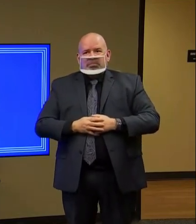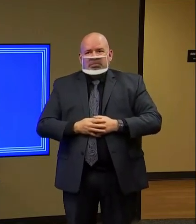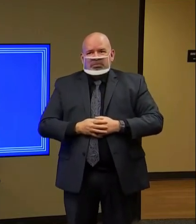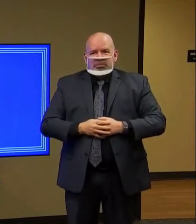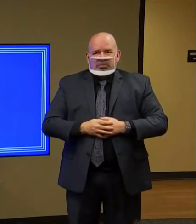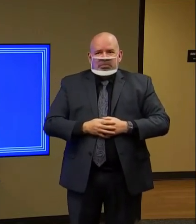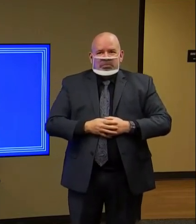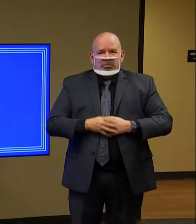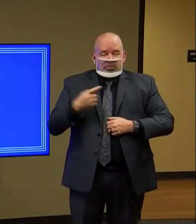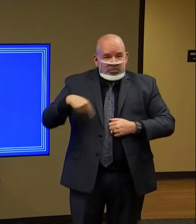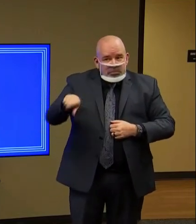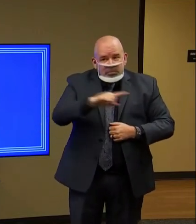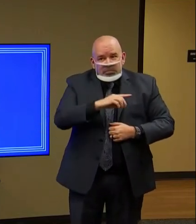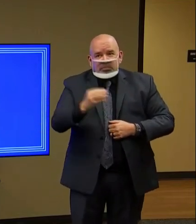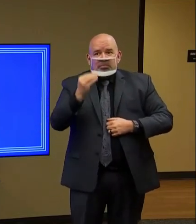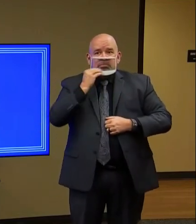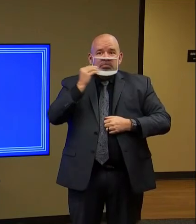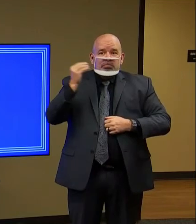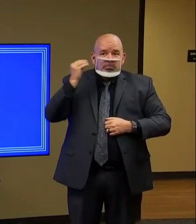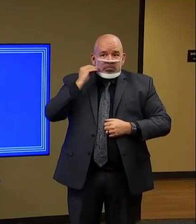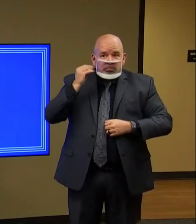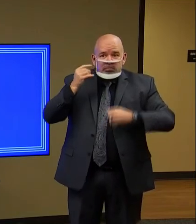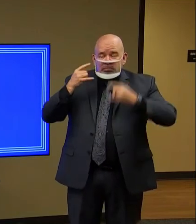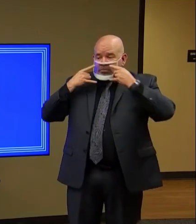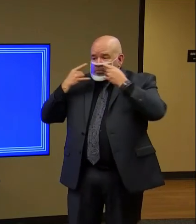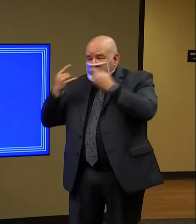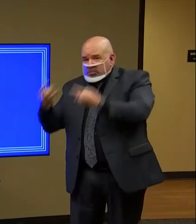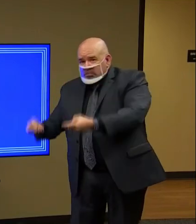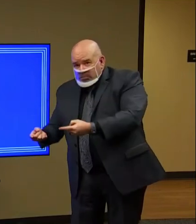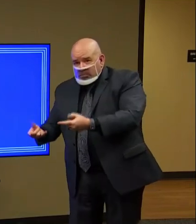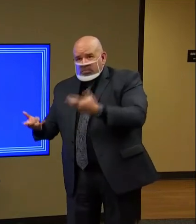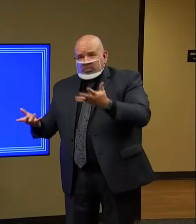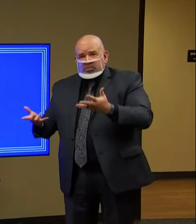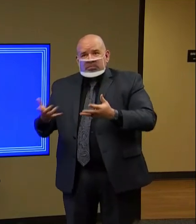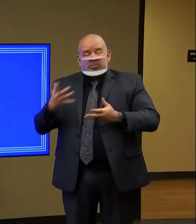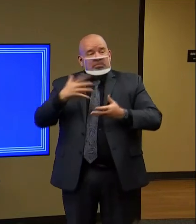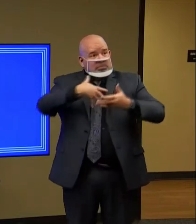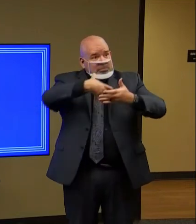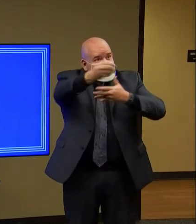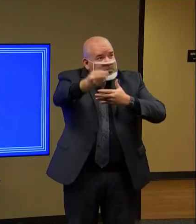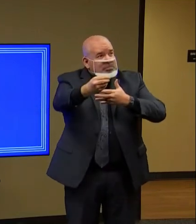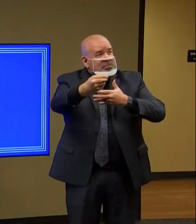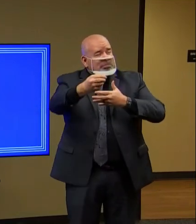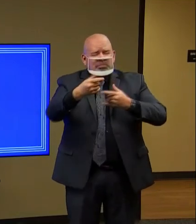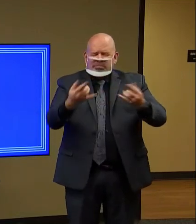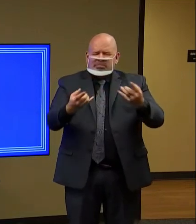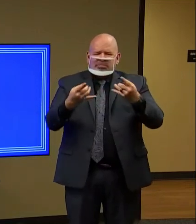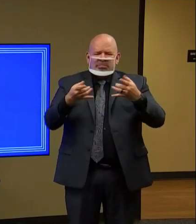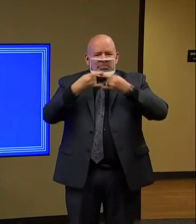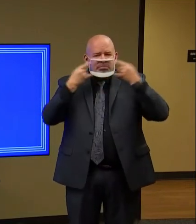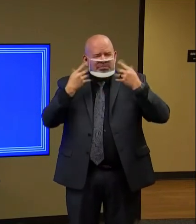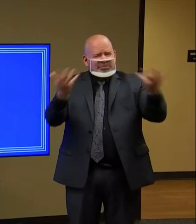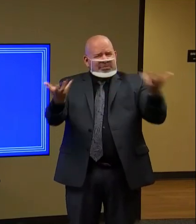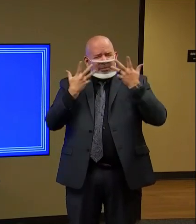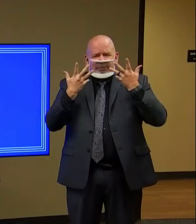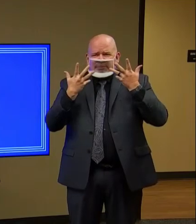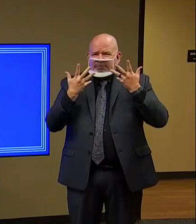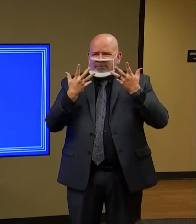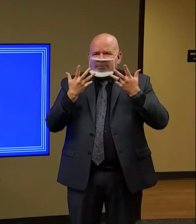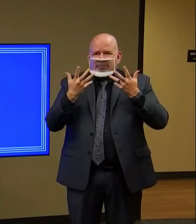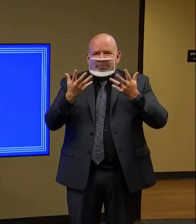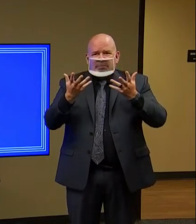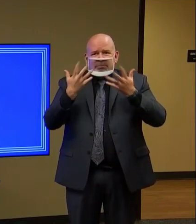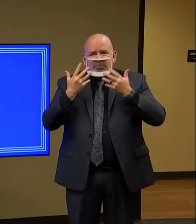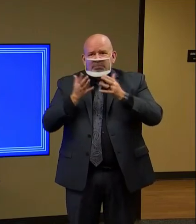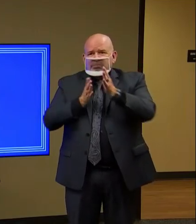when we're outside of our household and not outdoors in a setting where we can be 6 feet